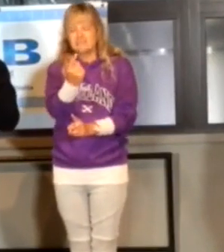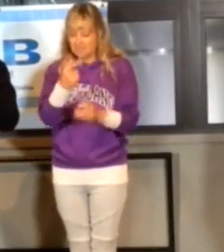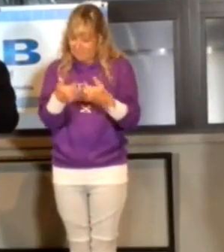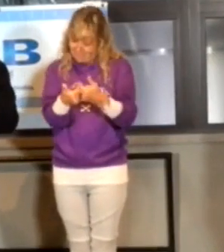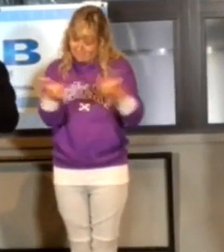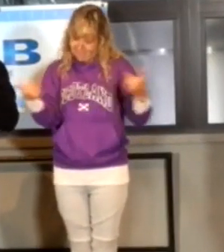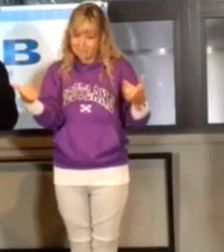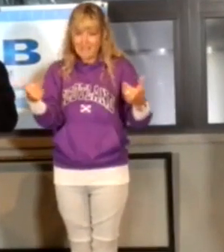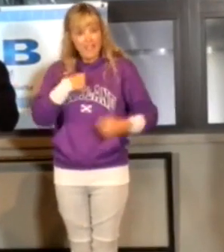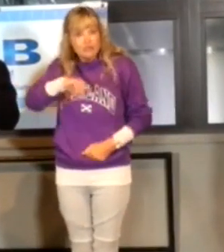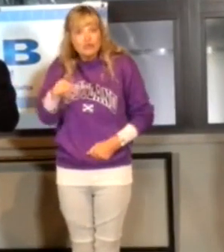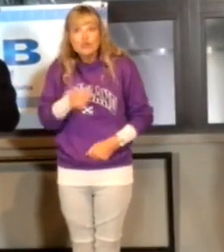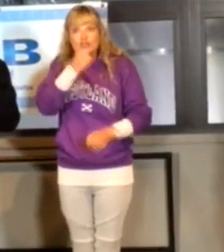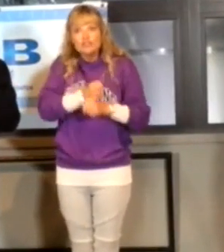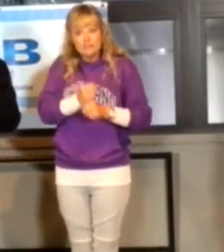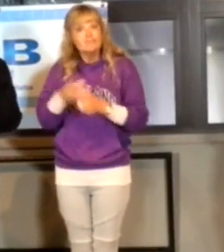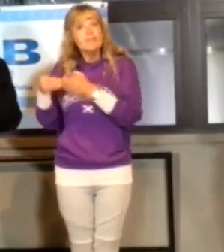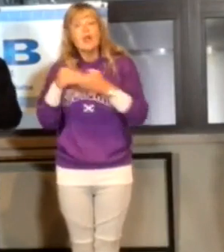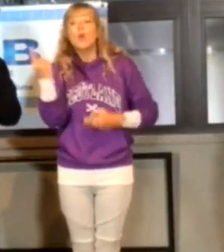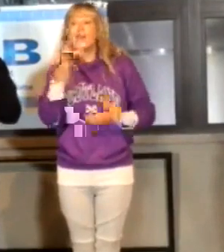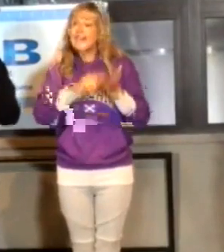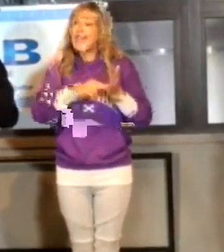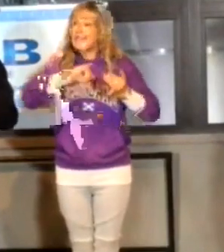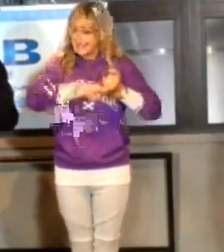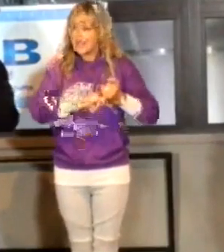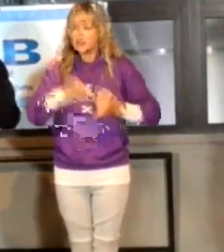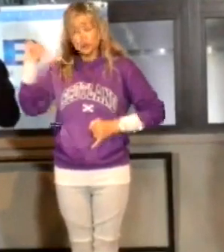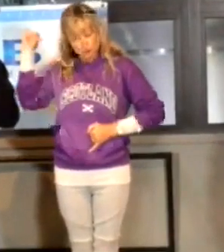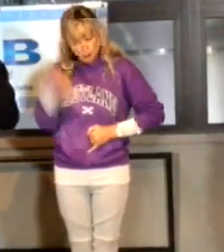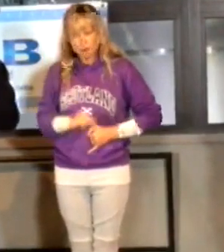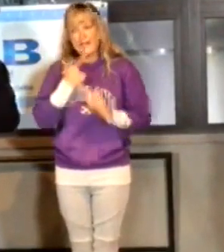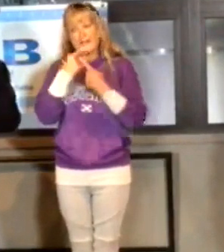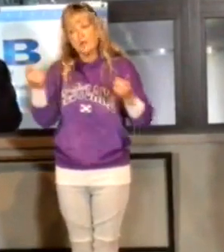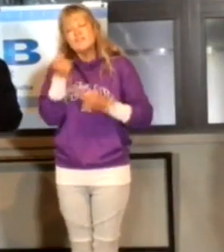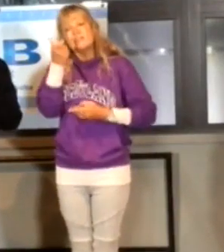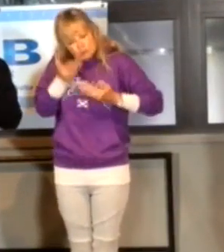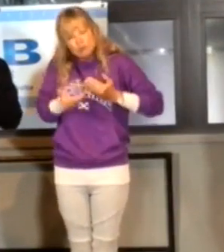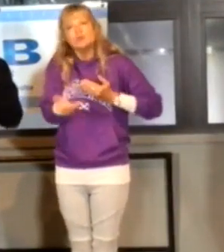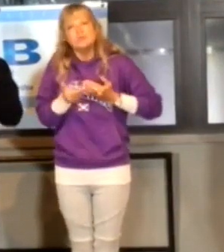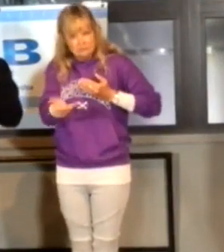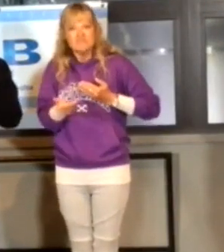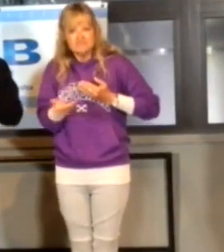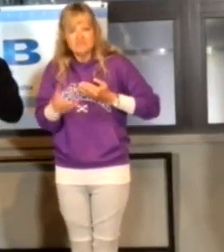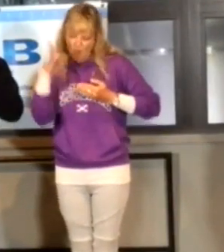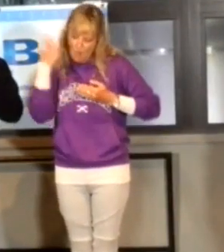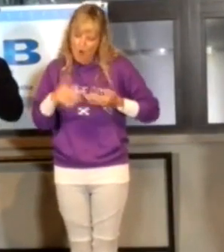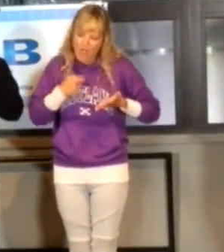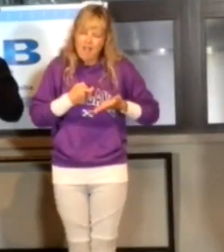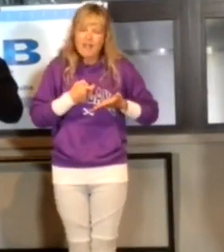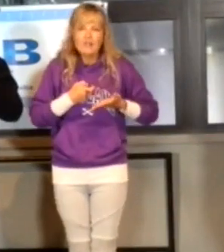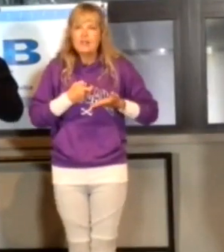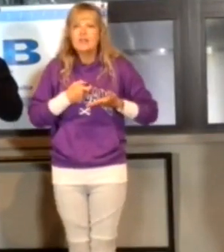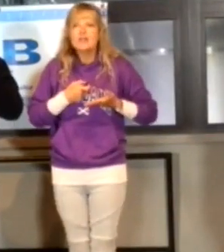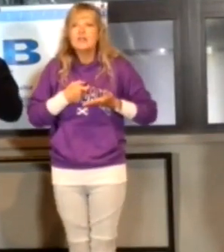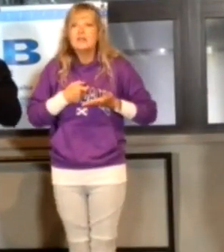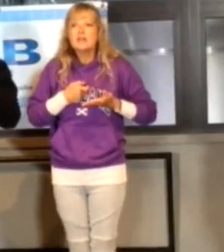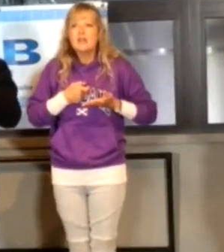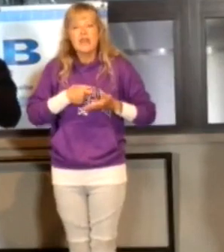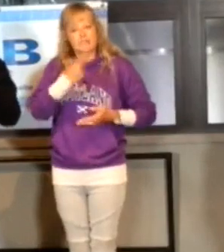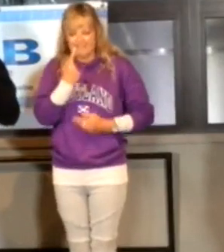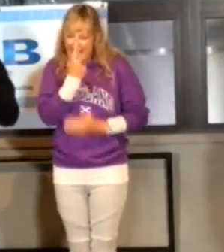Scottish government, which is led by Nicola Sturgeon, should announce very soon a referendum,